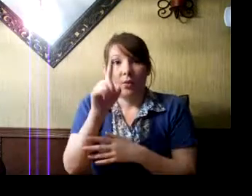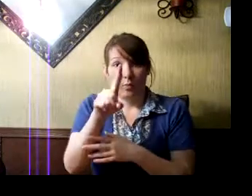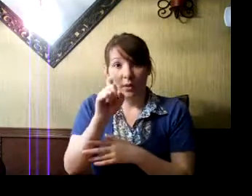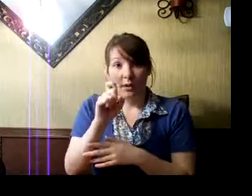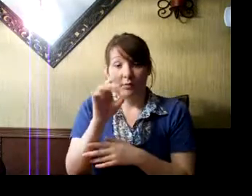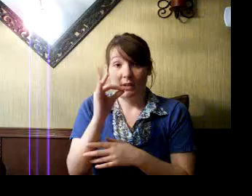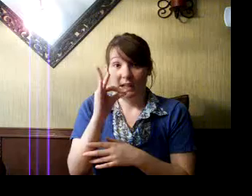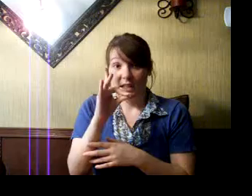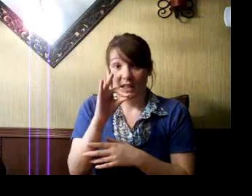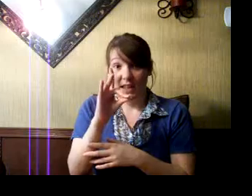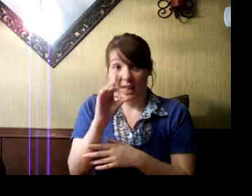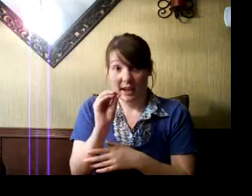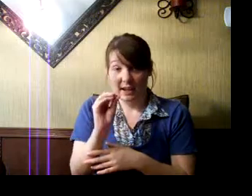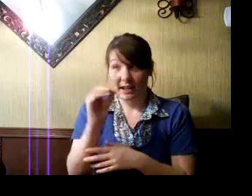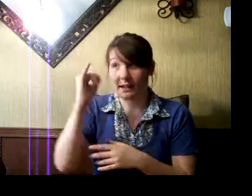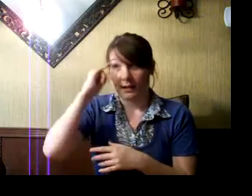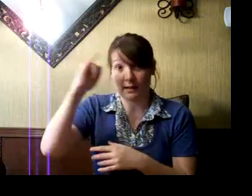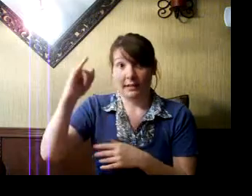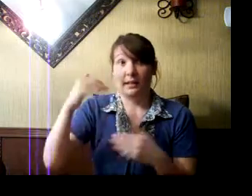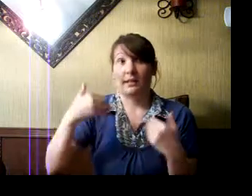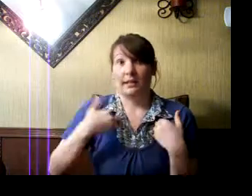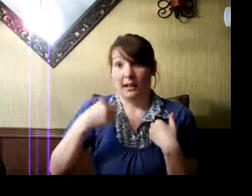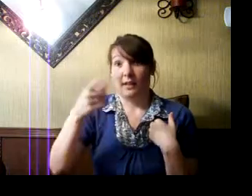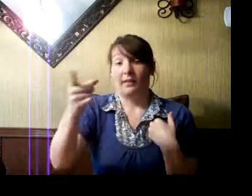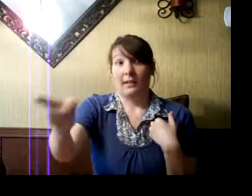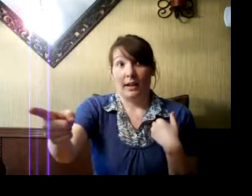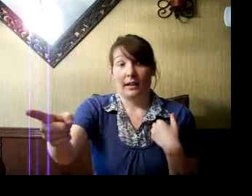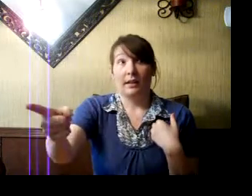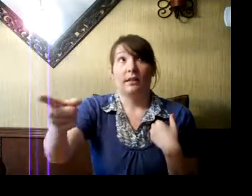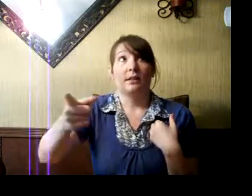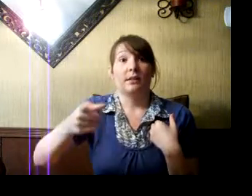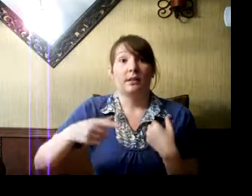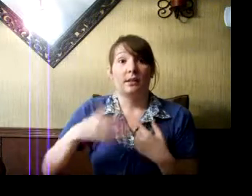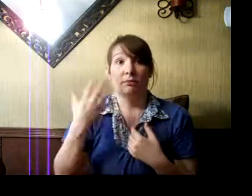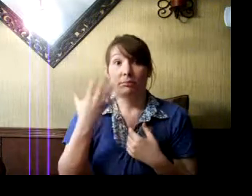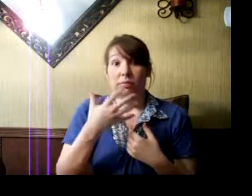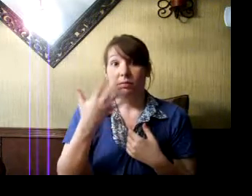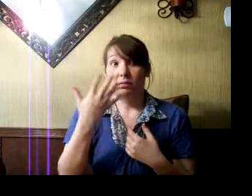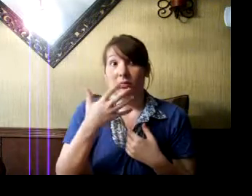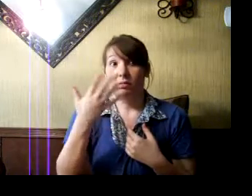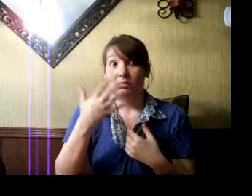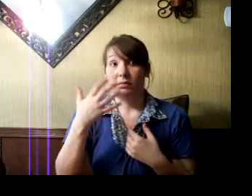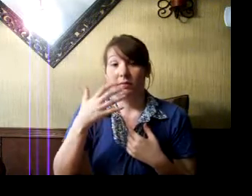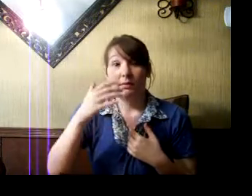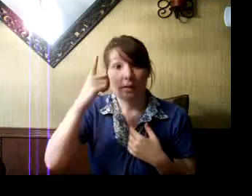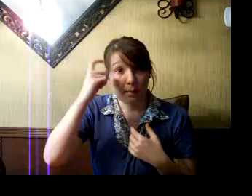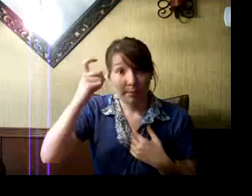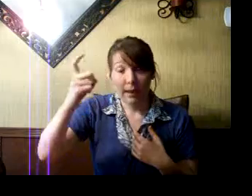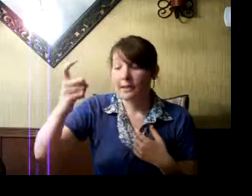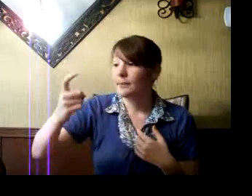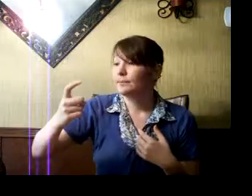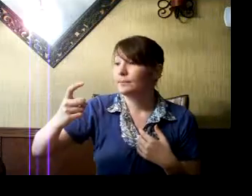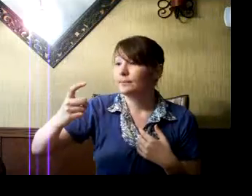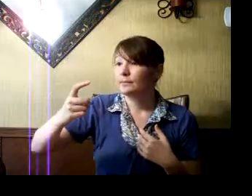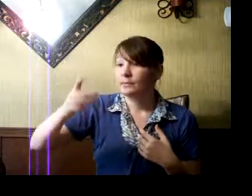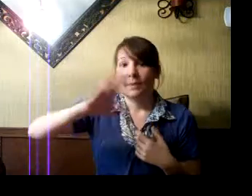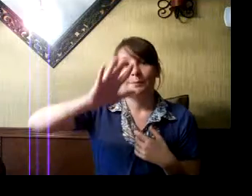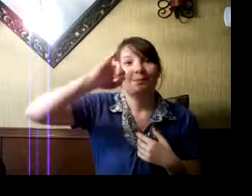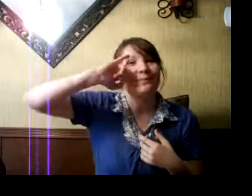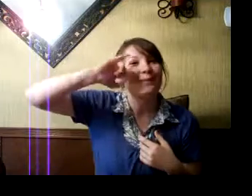model of thinking, structure of the intellect. Now, what if I was to go out to school and lay this model on